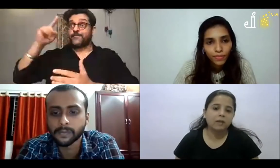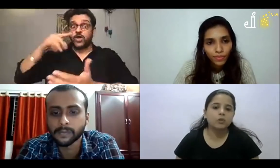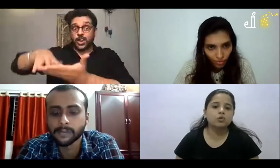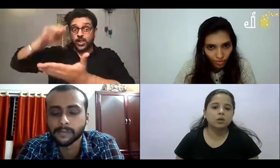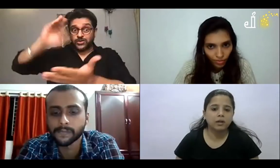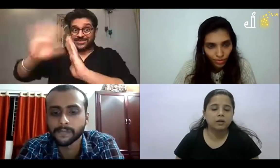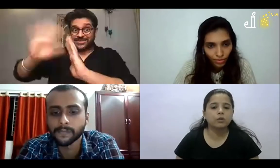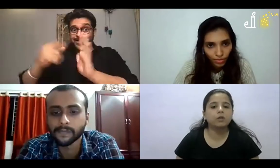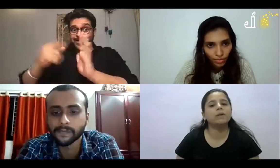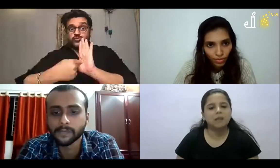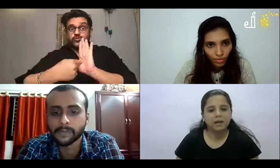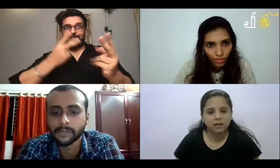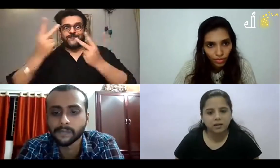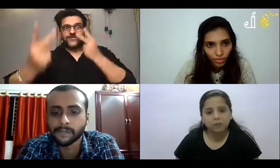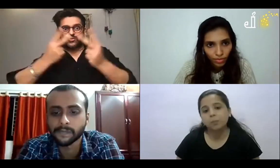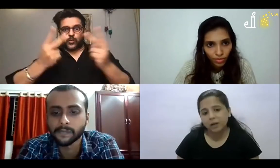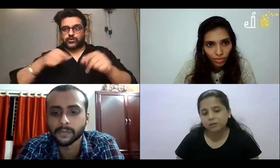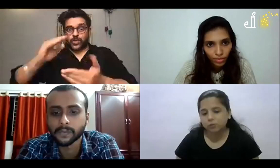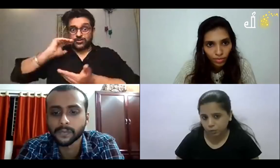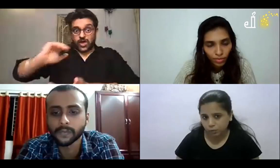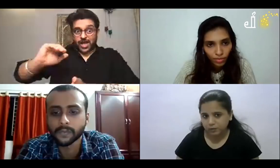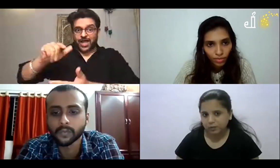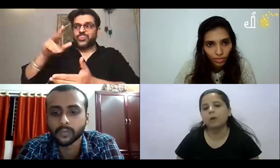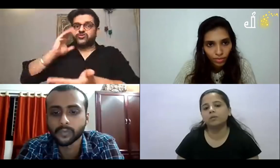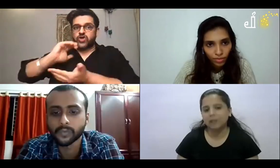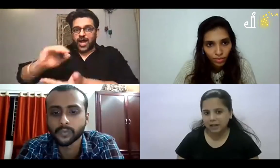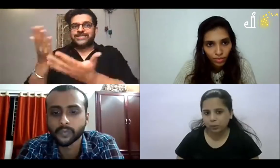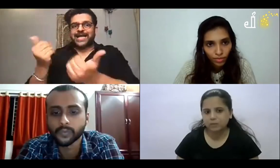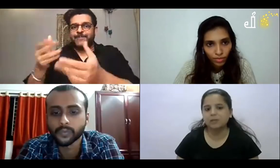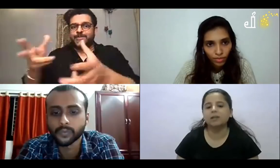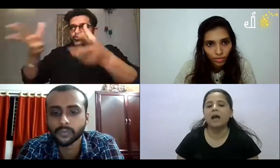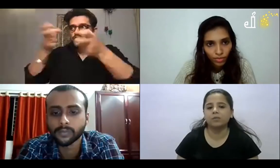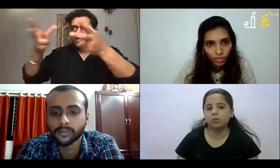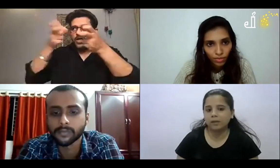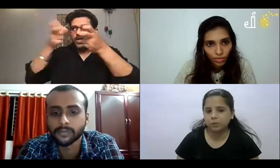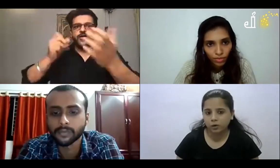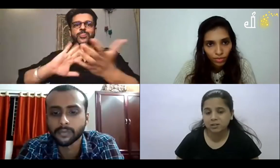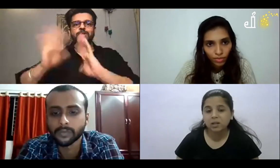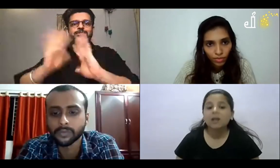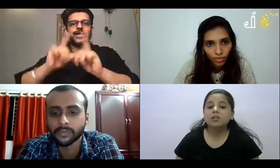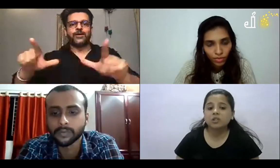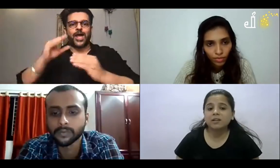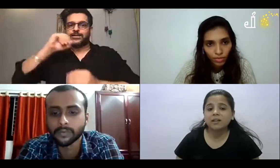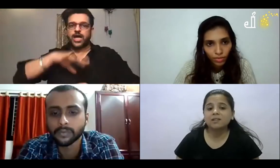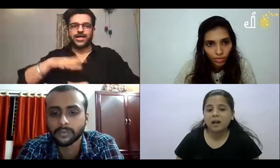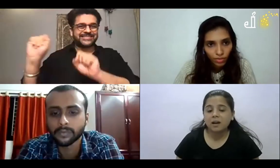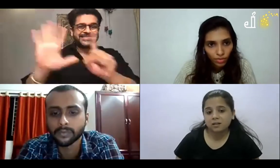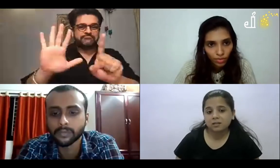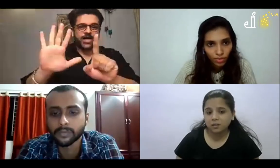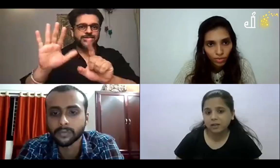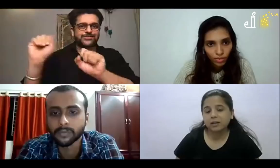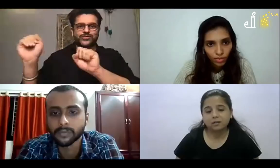sign language learning could be started if the parents know about sign language and they have to have the knowledge. The children can